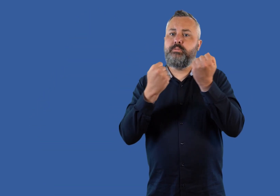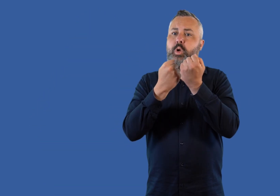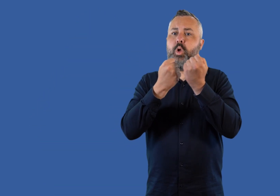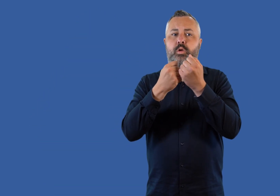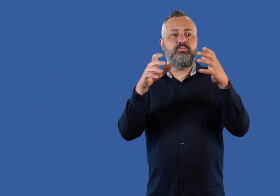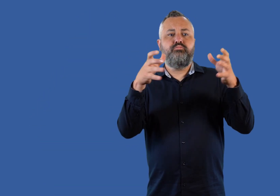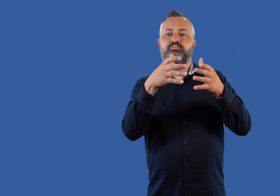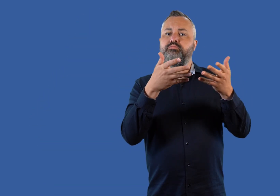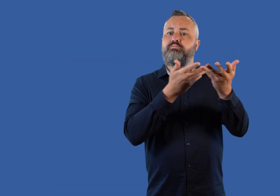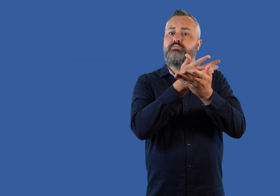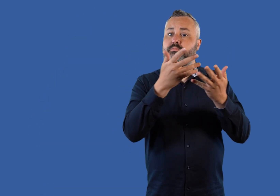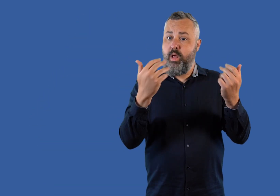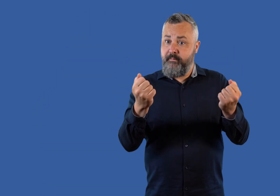network available?